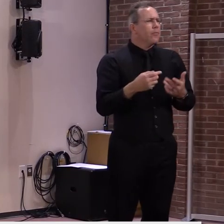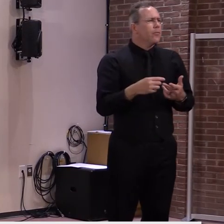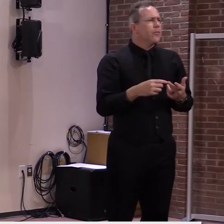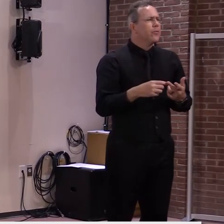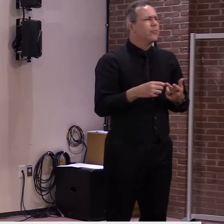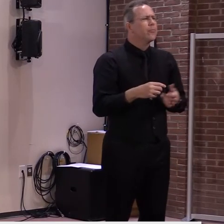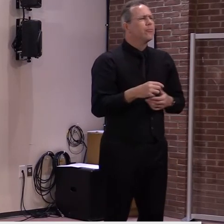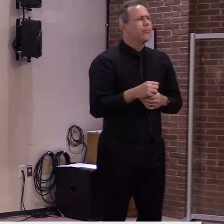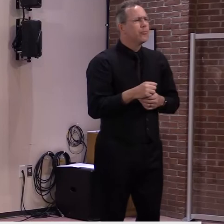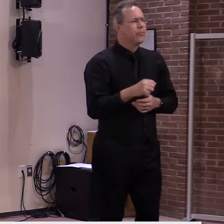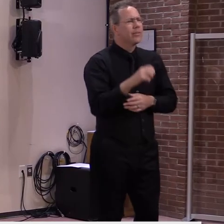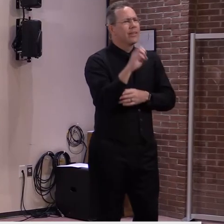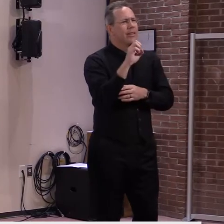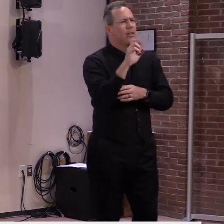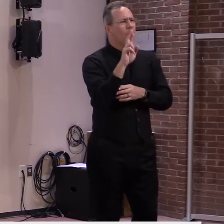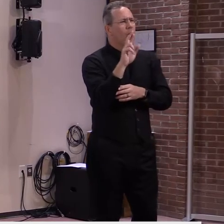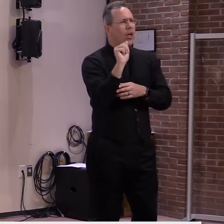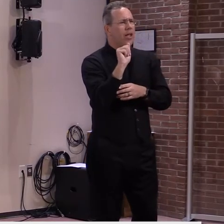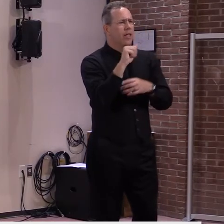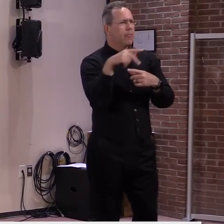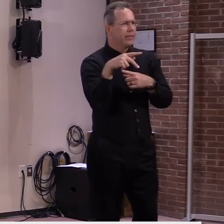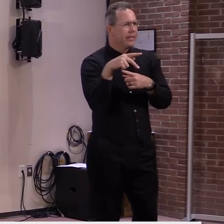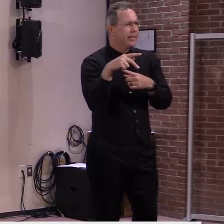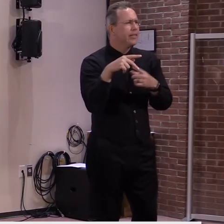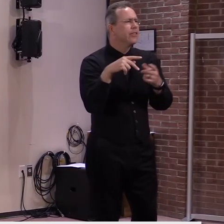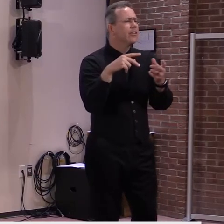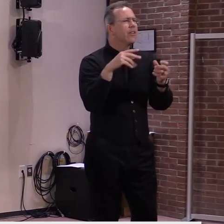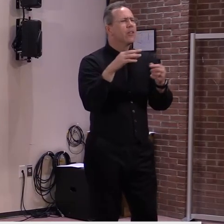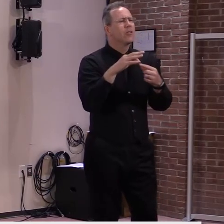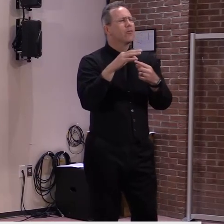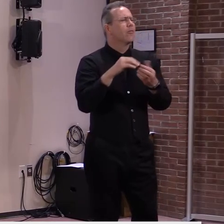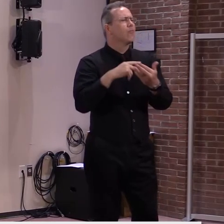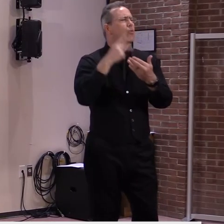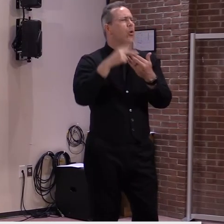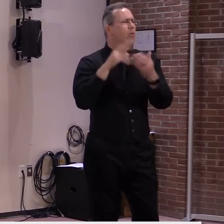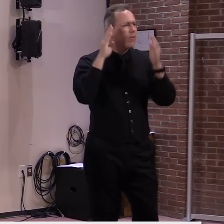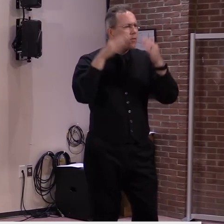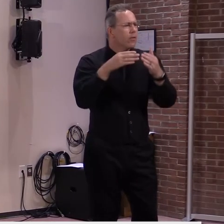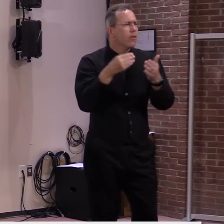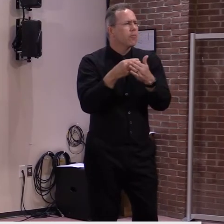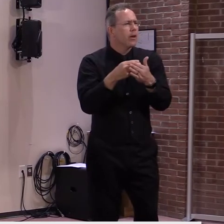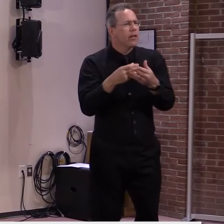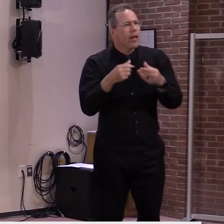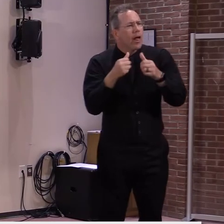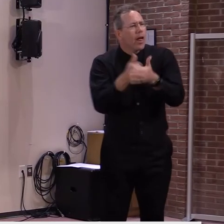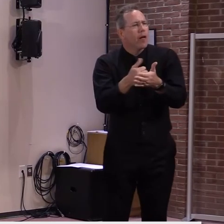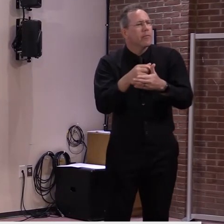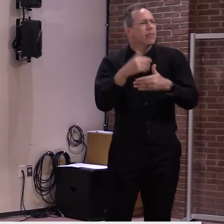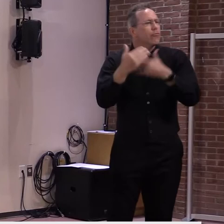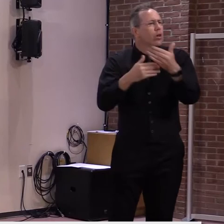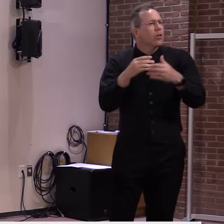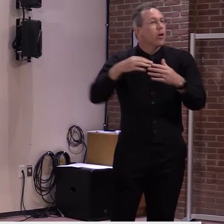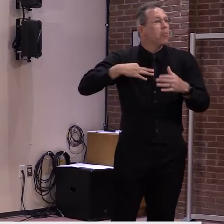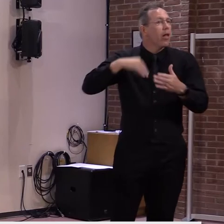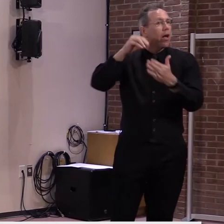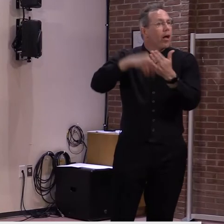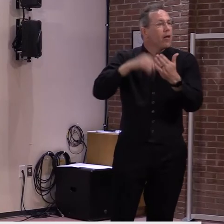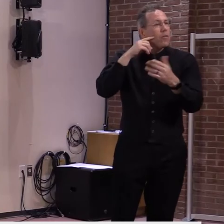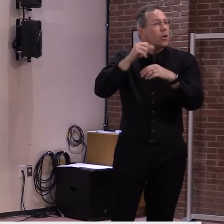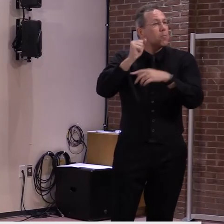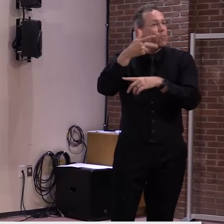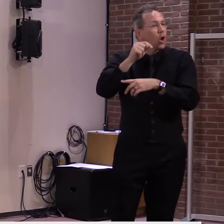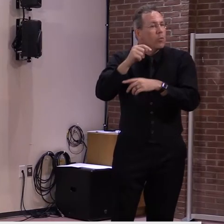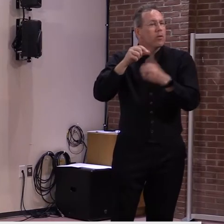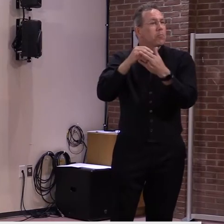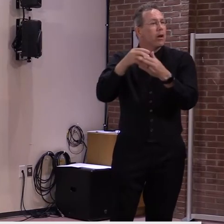substantial increases in that ERAP for housing for rental assistance as we move forward.